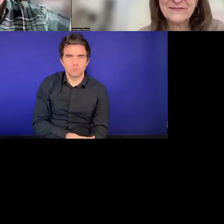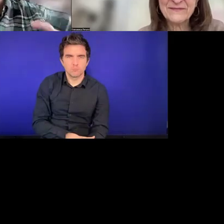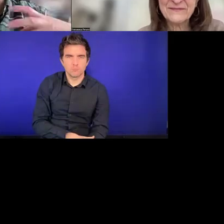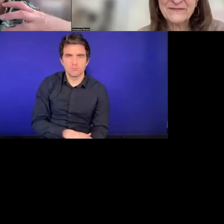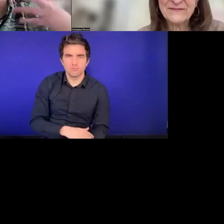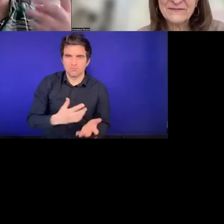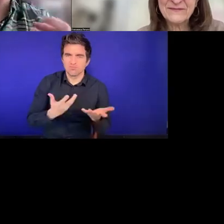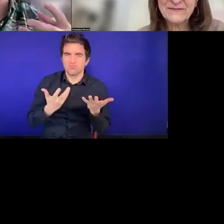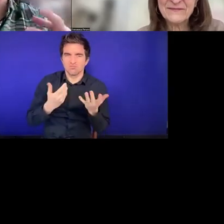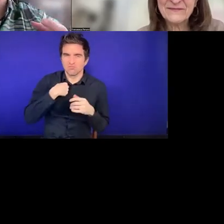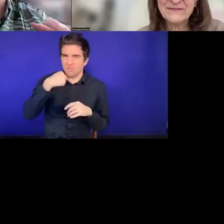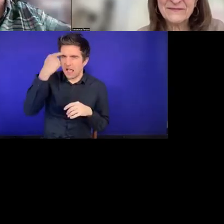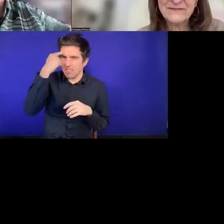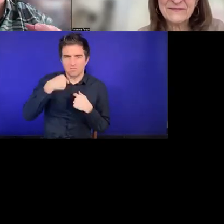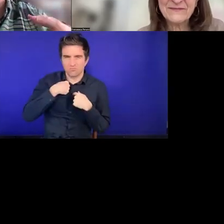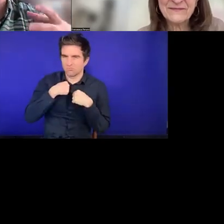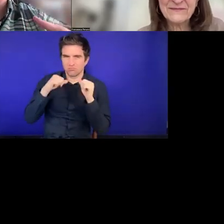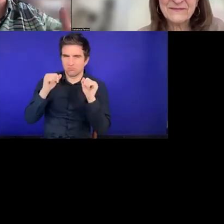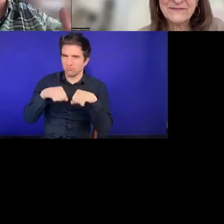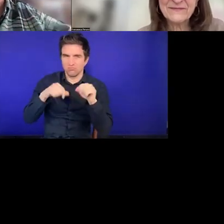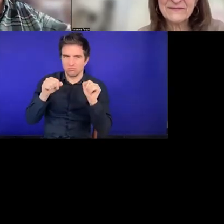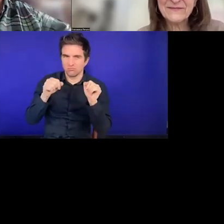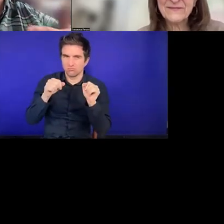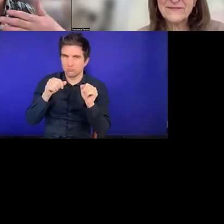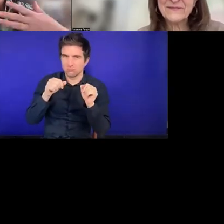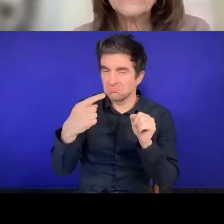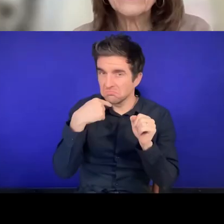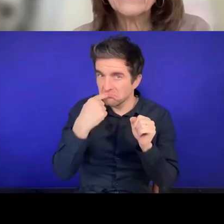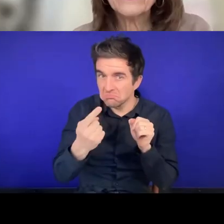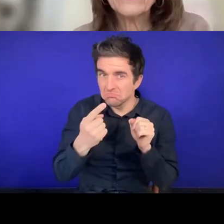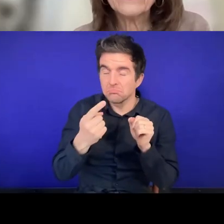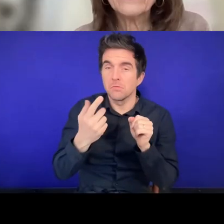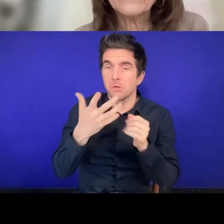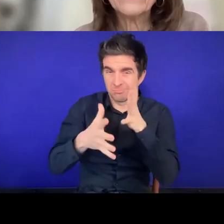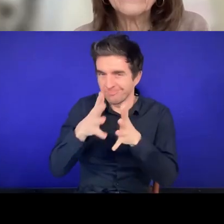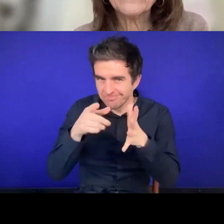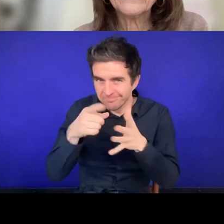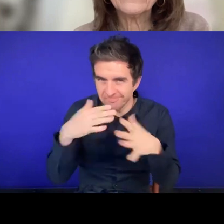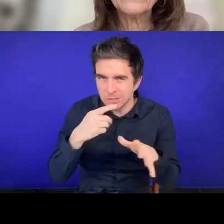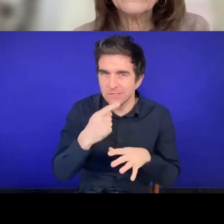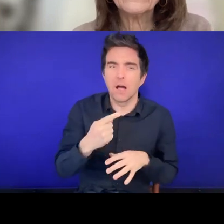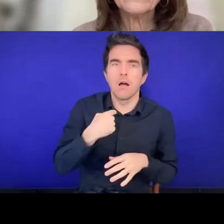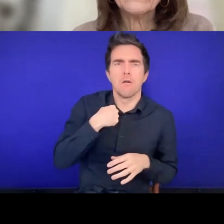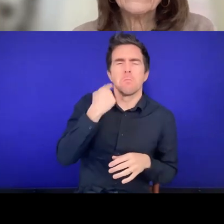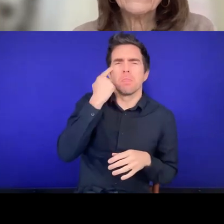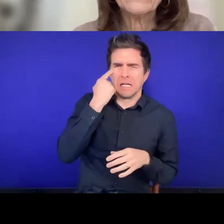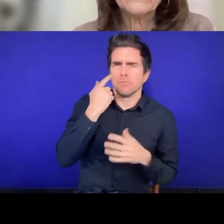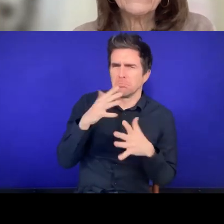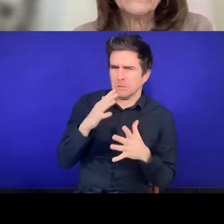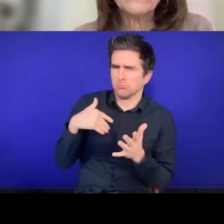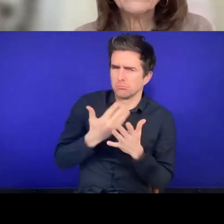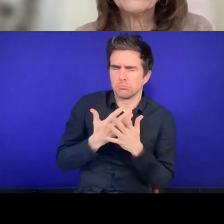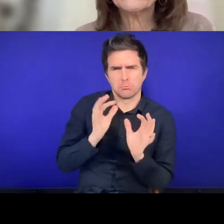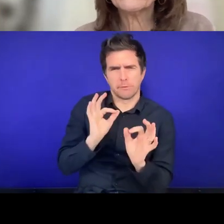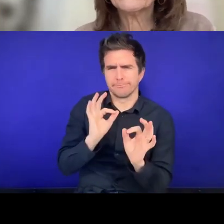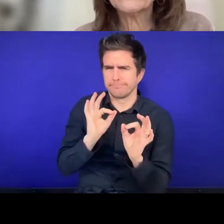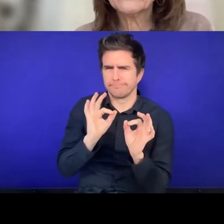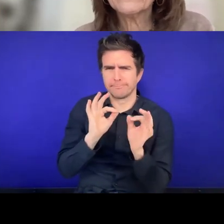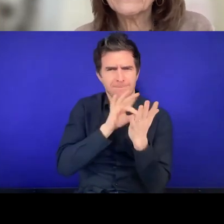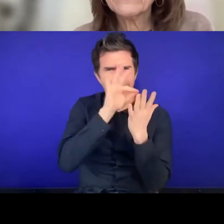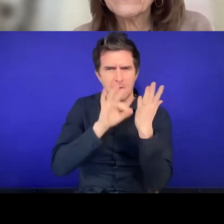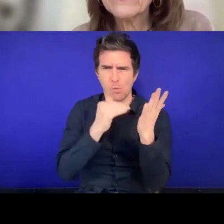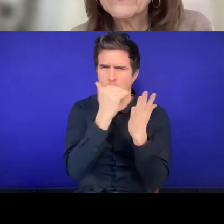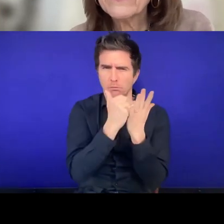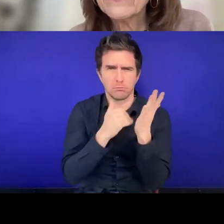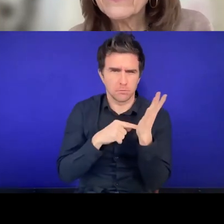wonderful framework and all of these materials that have been developed. So then the next step is really implementing it and then making sure that you're not just translating